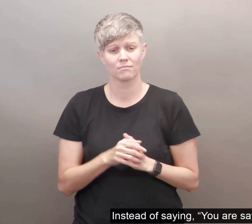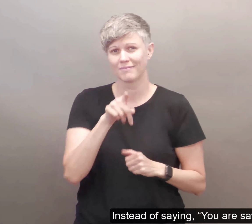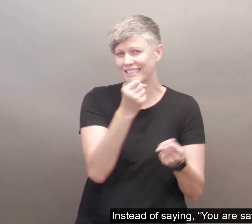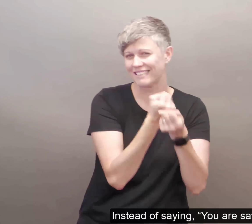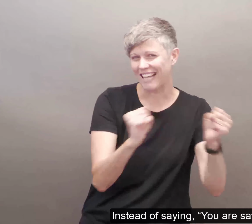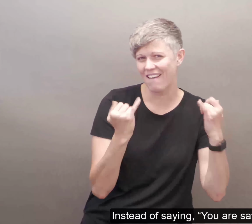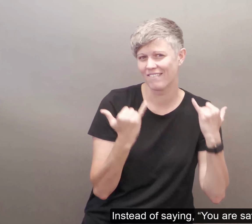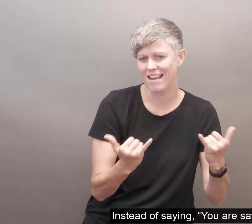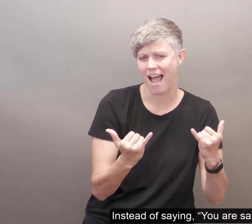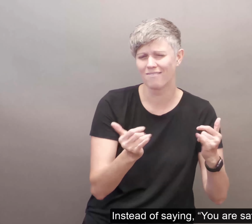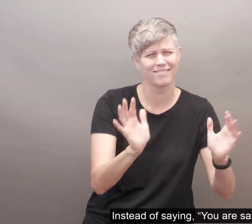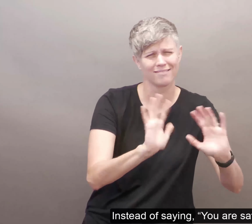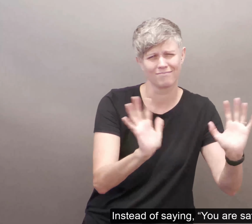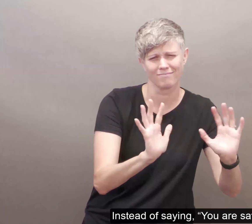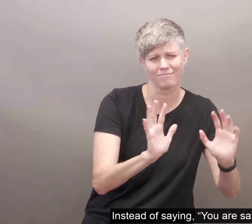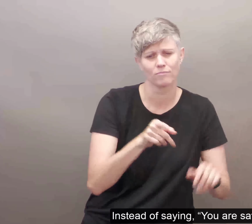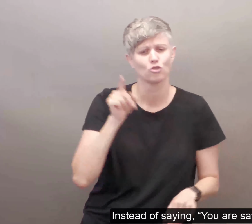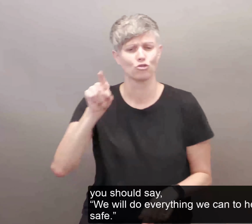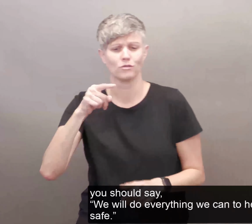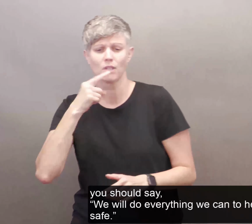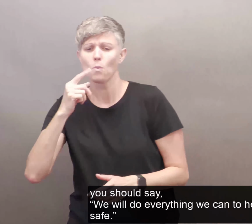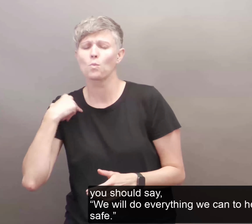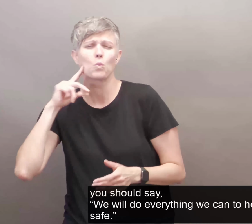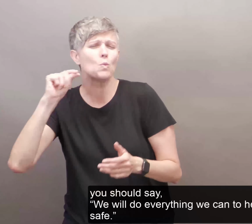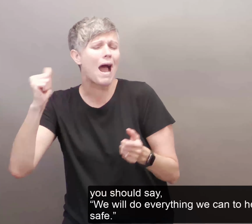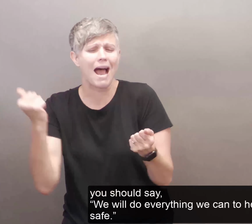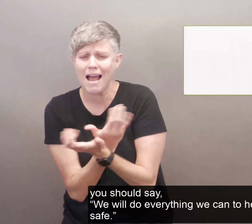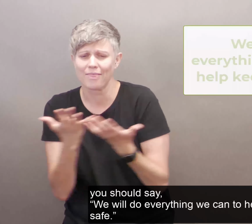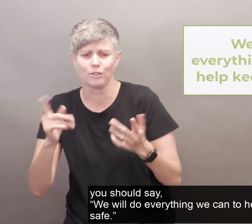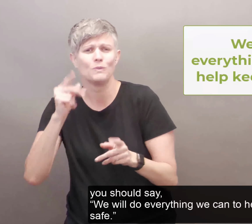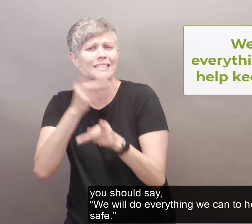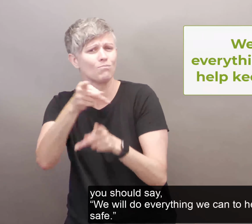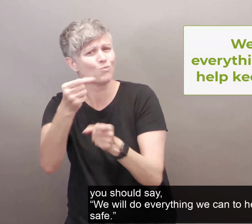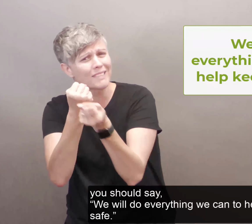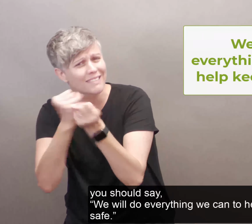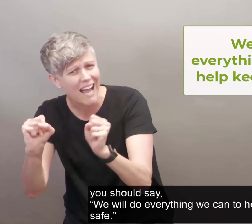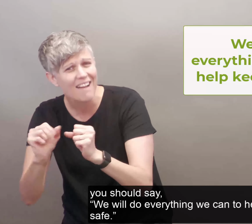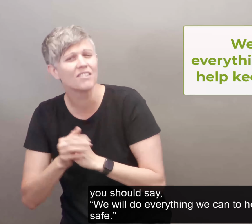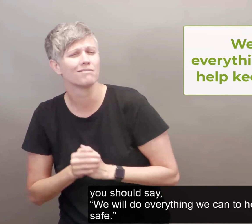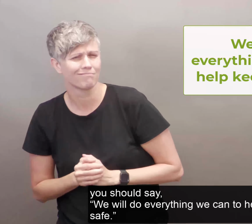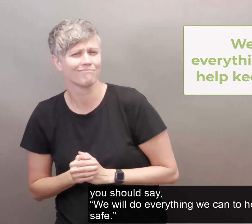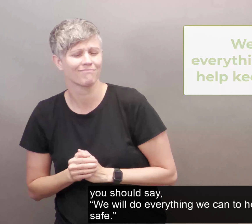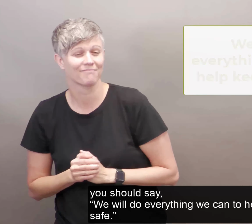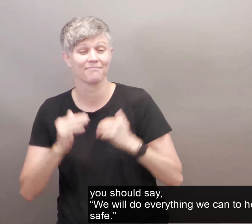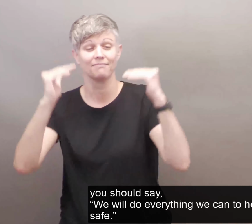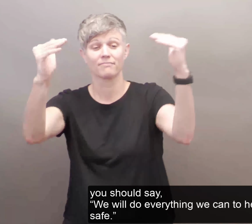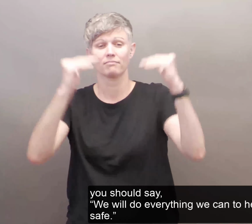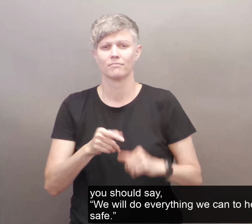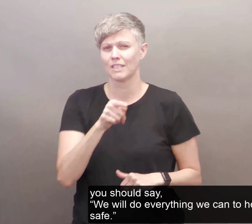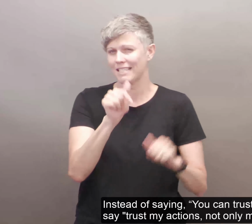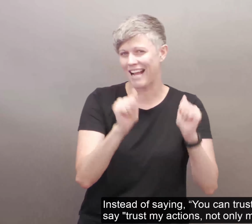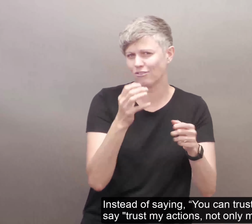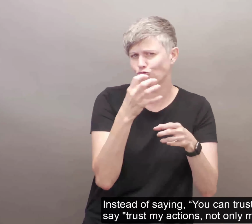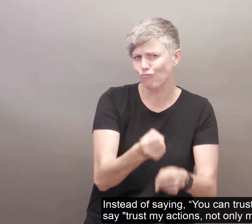are safe now," say, "We will do everything we can to help keep you safe." Instead of saying, "You can trust